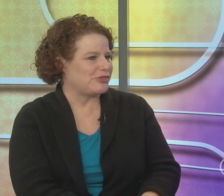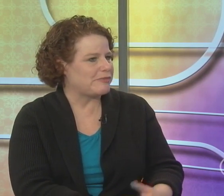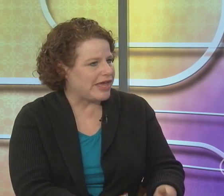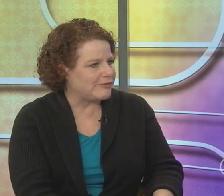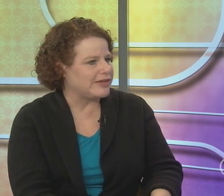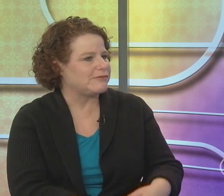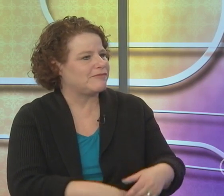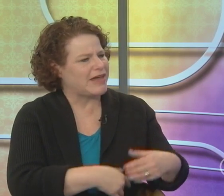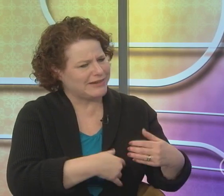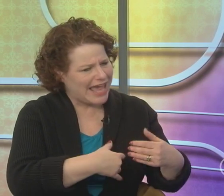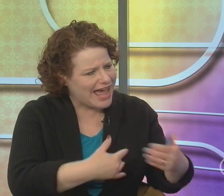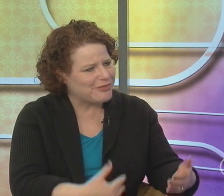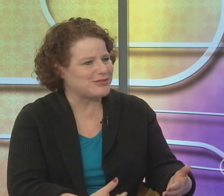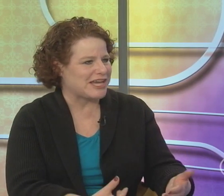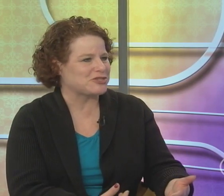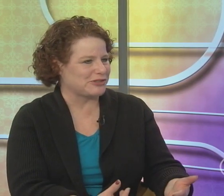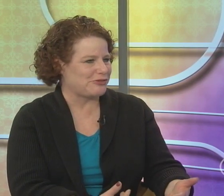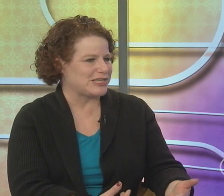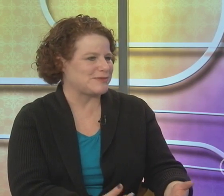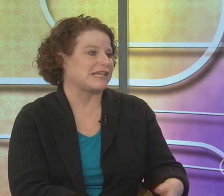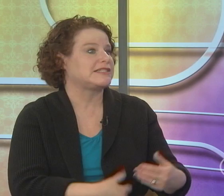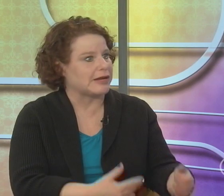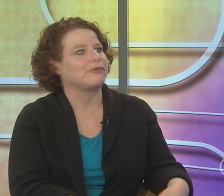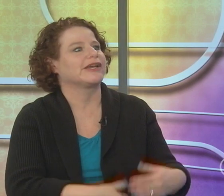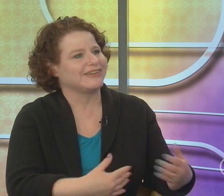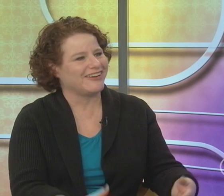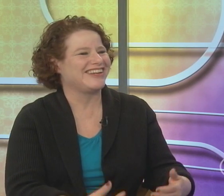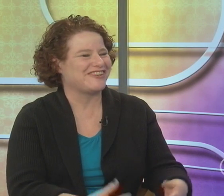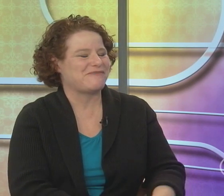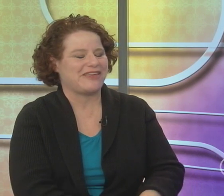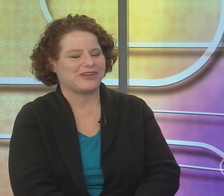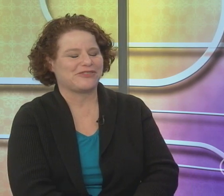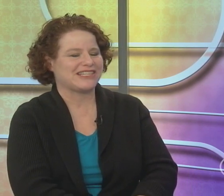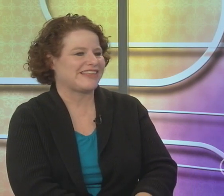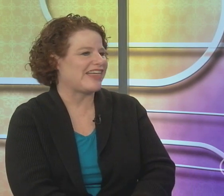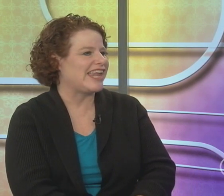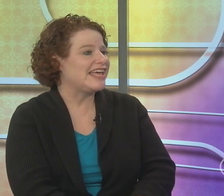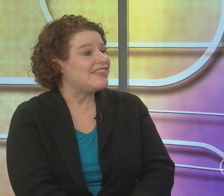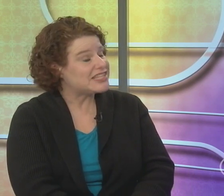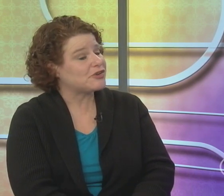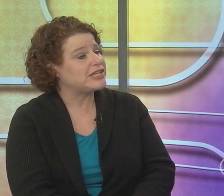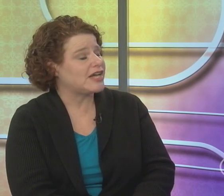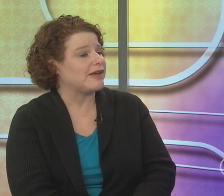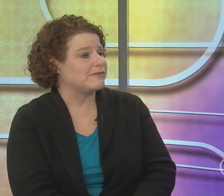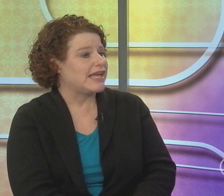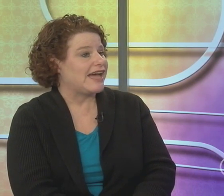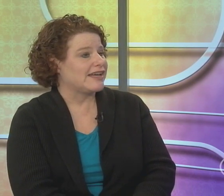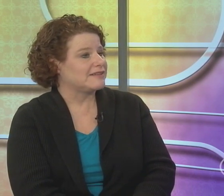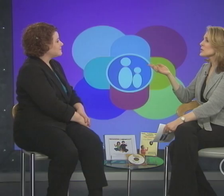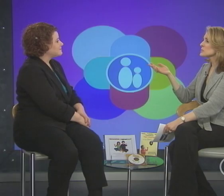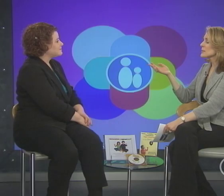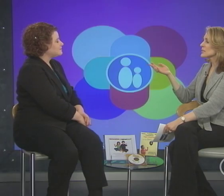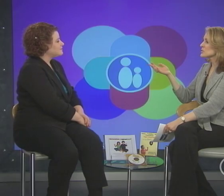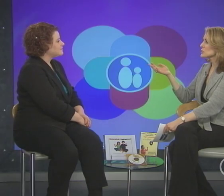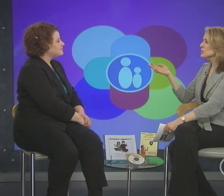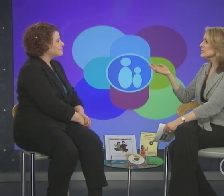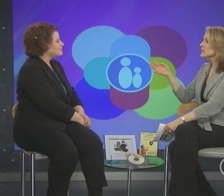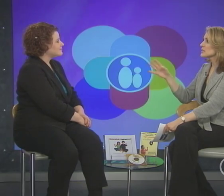your baby and add those extra little things besides diapering and bathing and things like that, that's a great time. So I think parents might be concerned that this